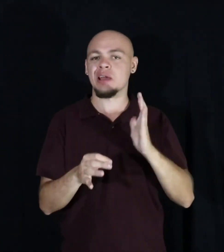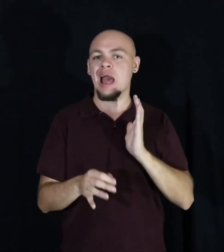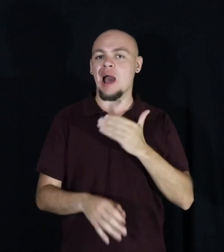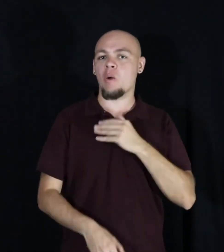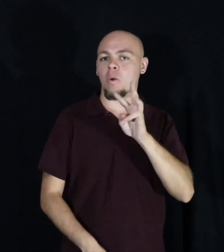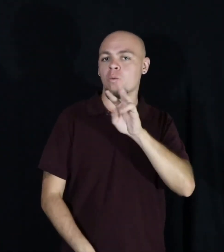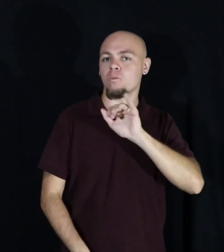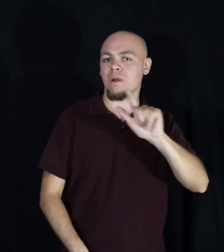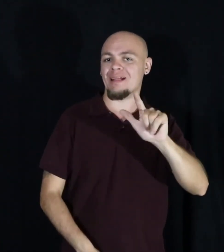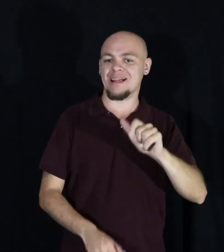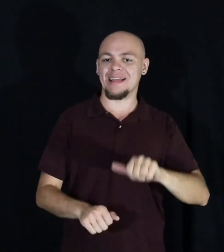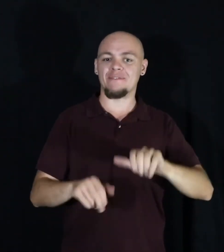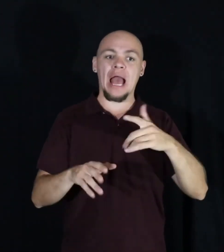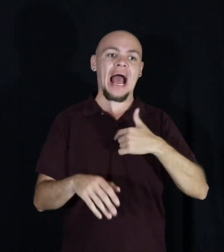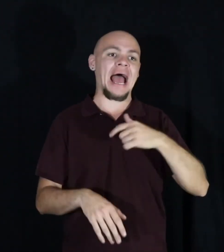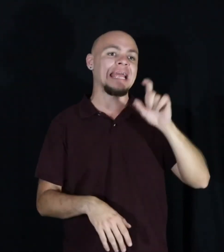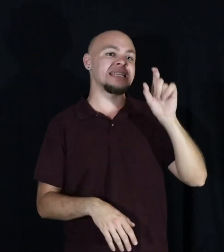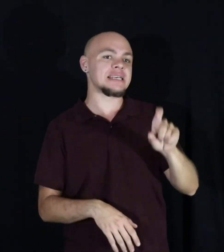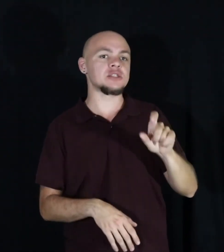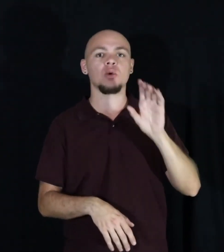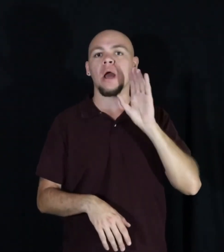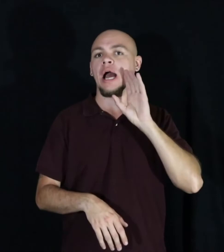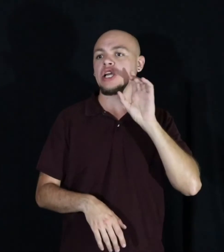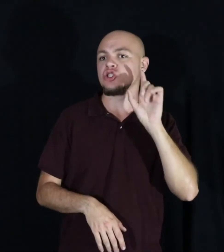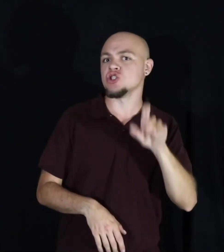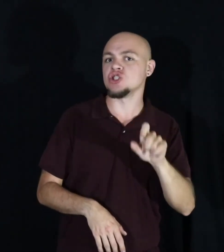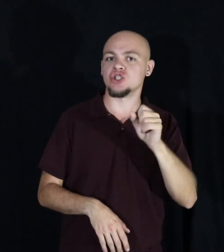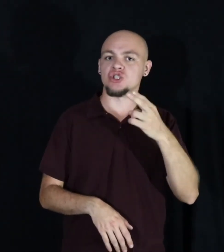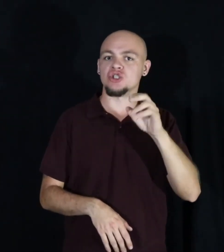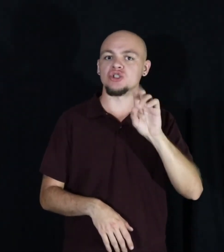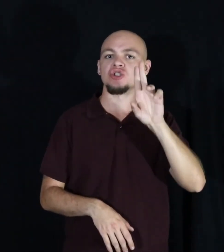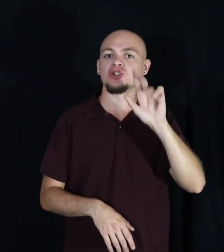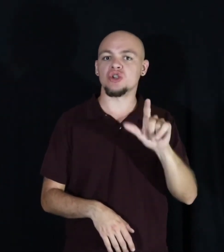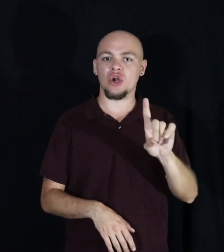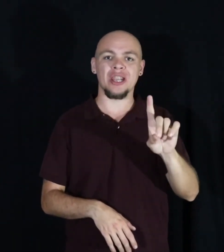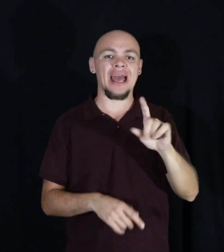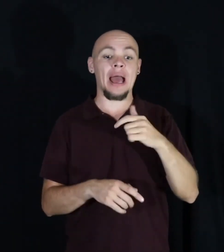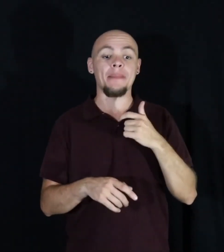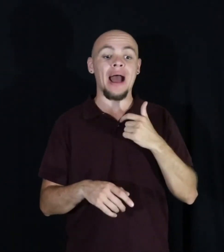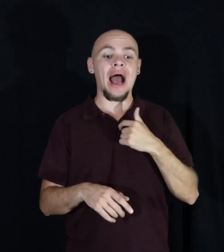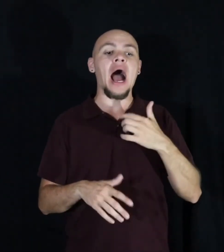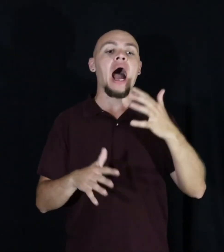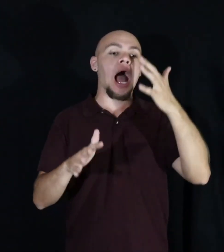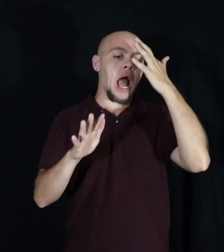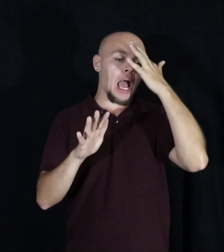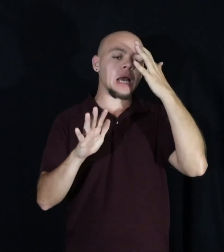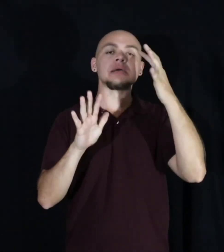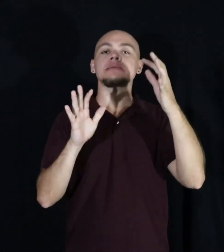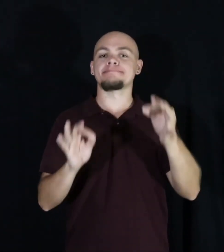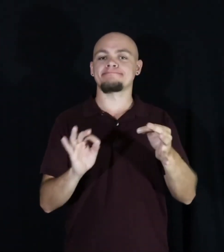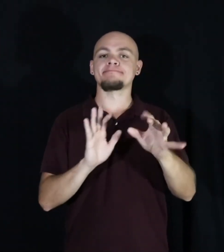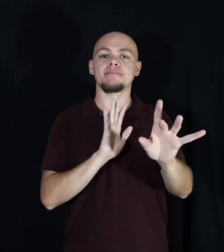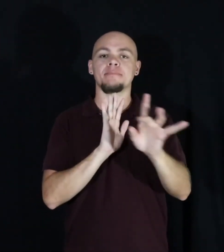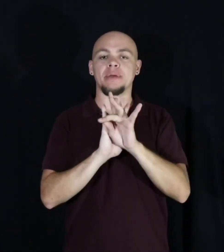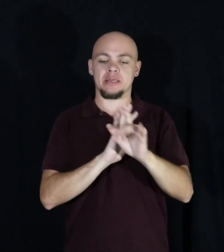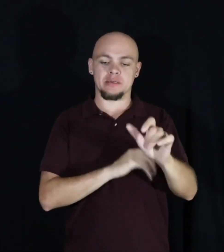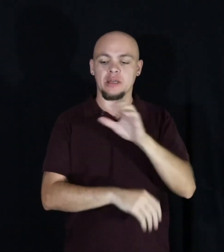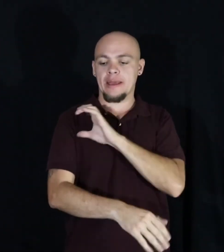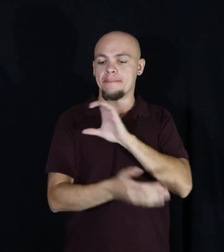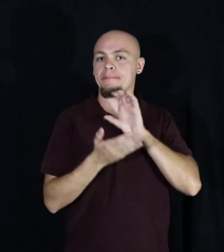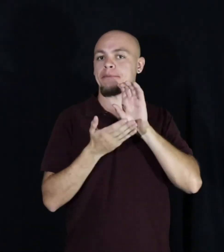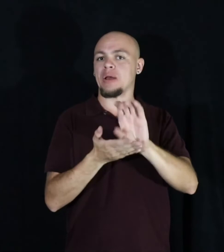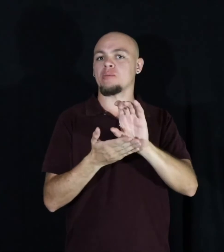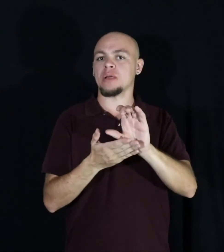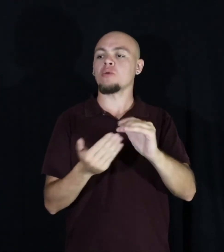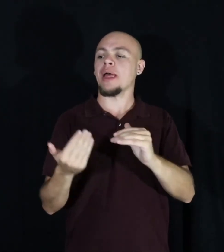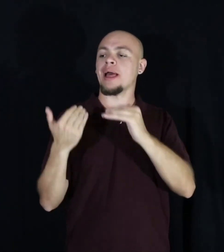I have to, I need to, I want to, I could, I should. I choose. I choose to empower myself with the